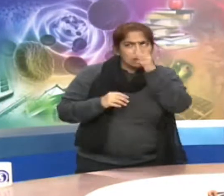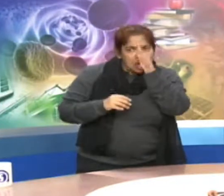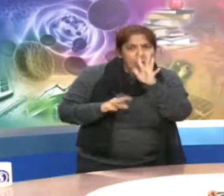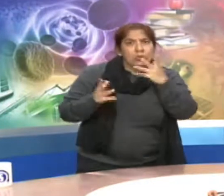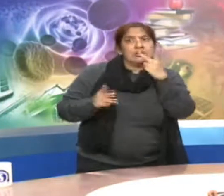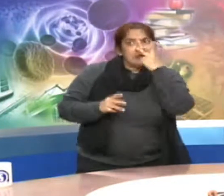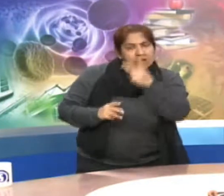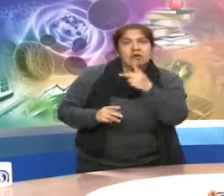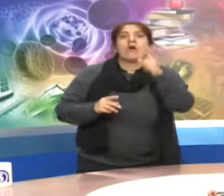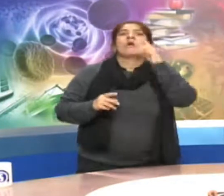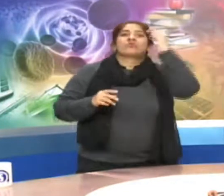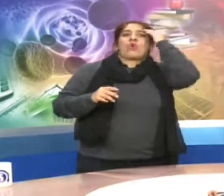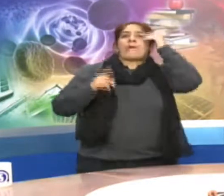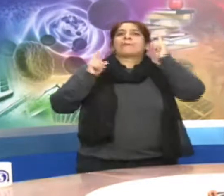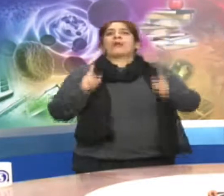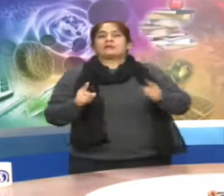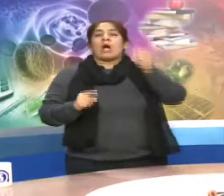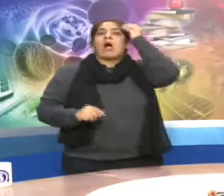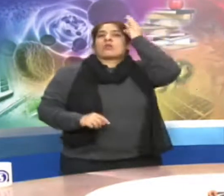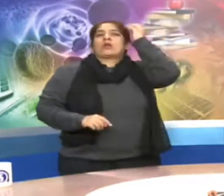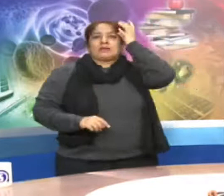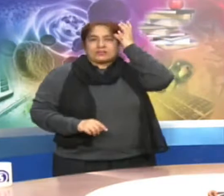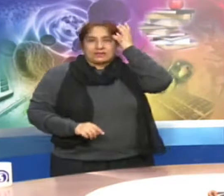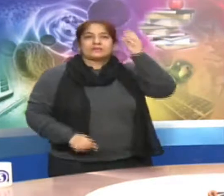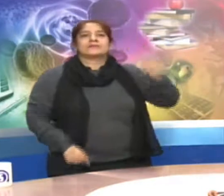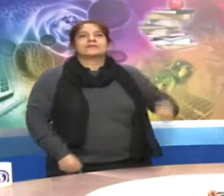information, see if it is credible, and then only buy.